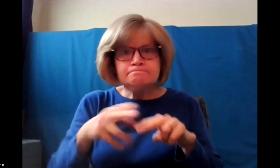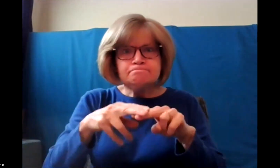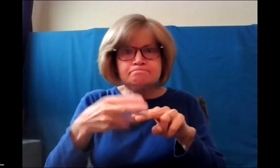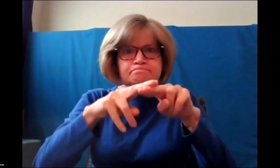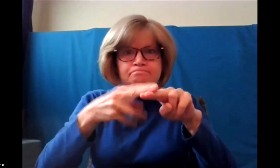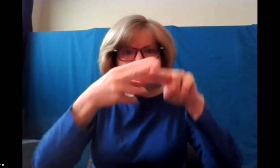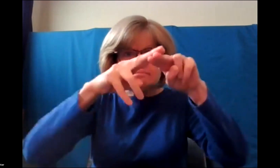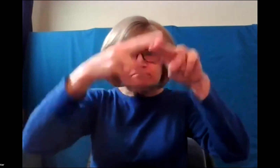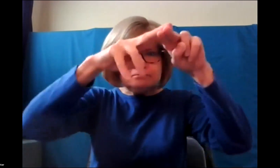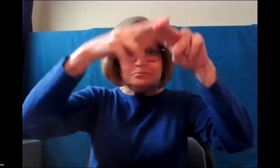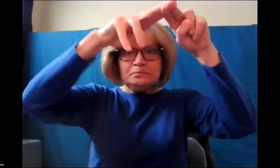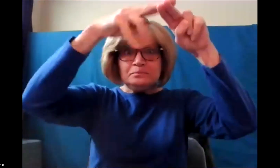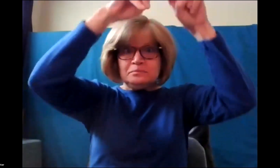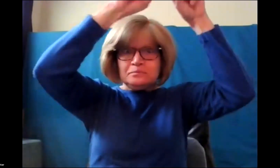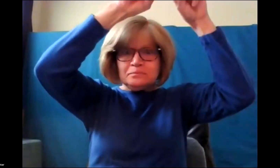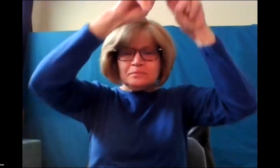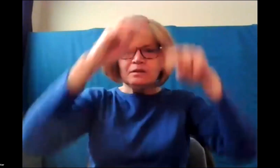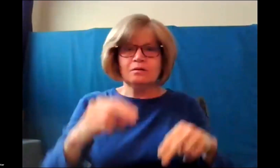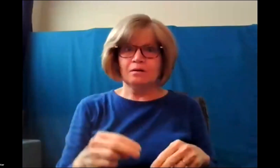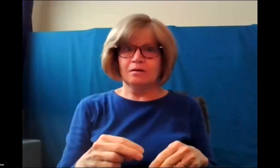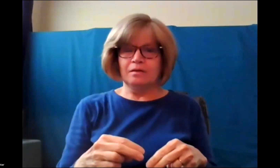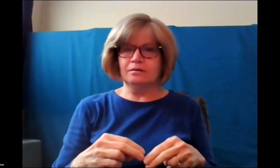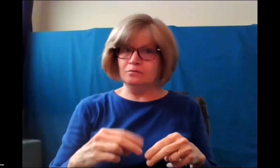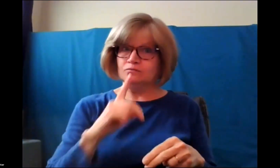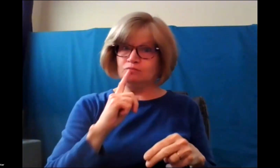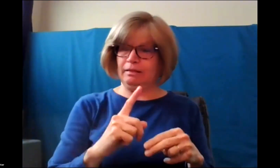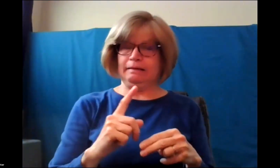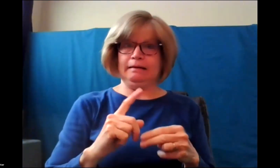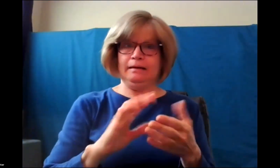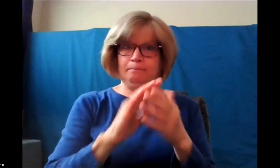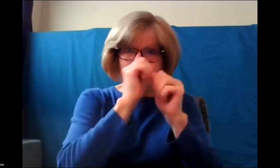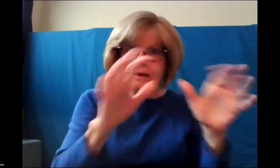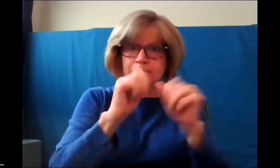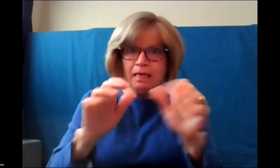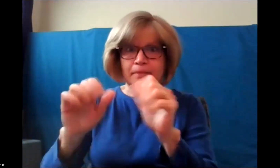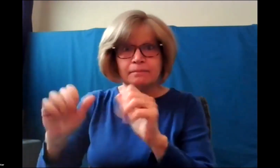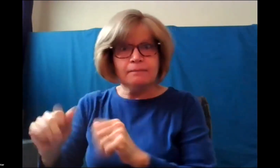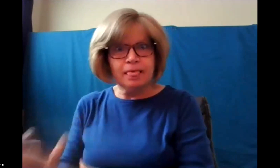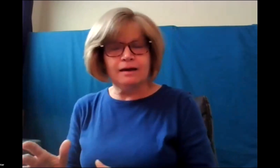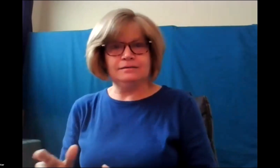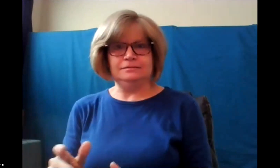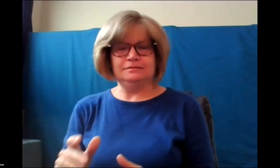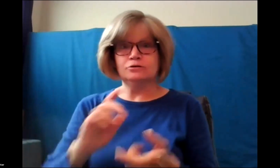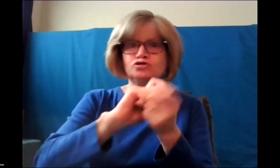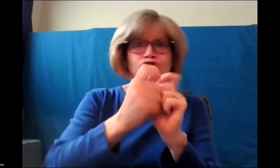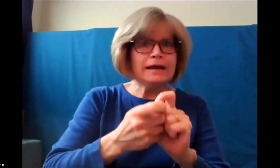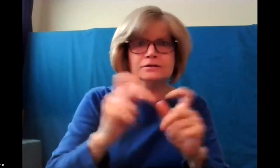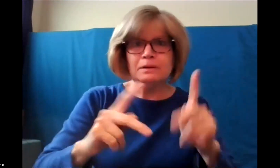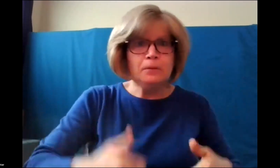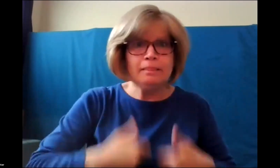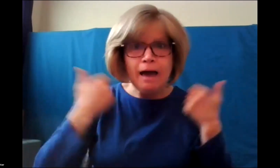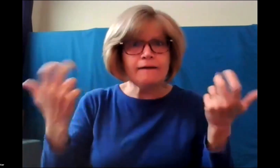and compounding in ways that snowballed into blessings, even life-changing world